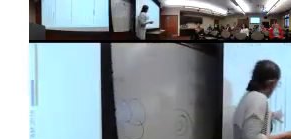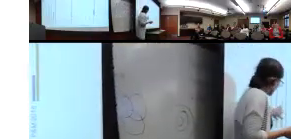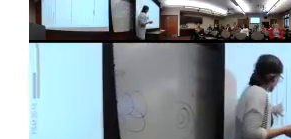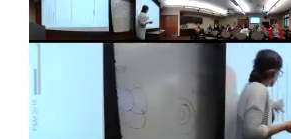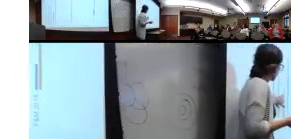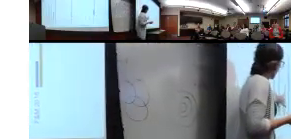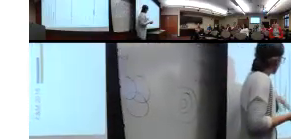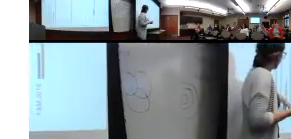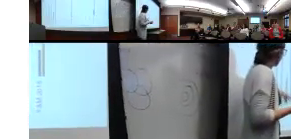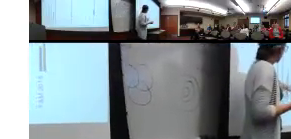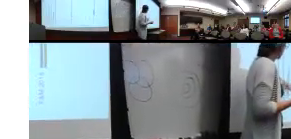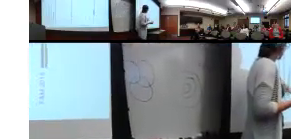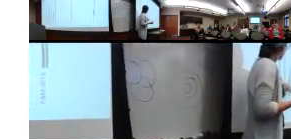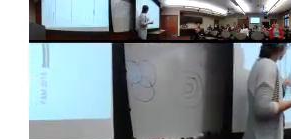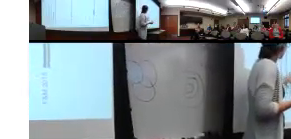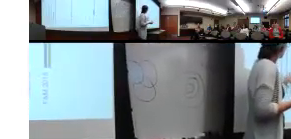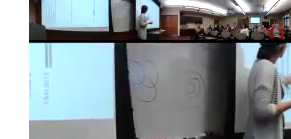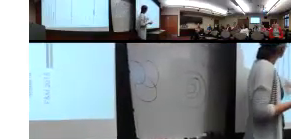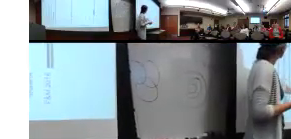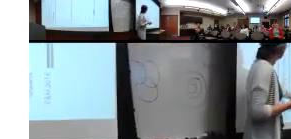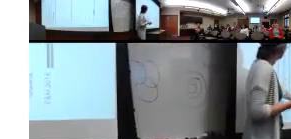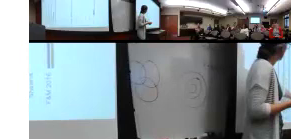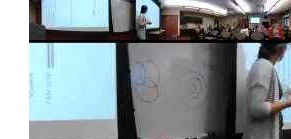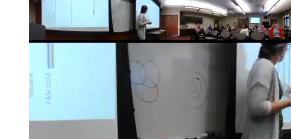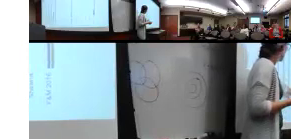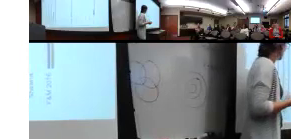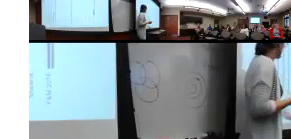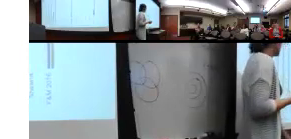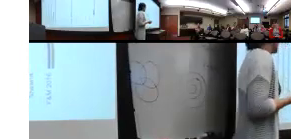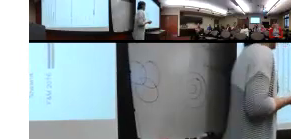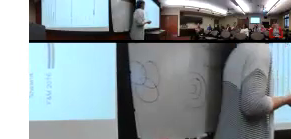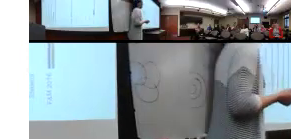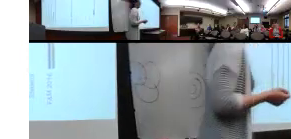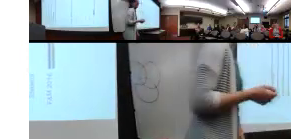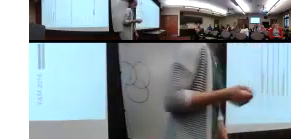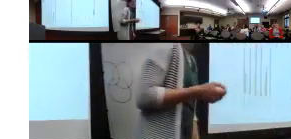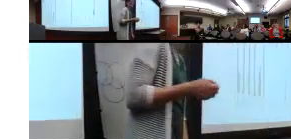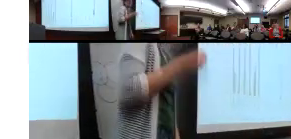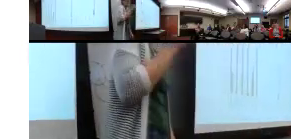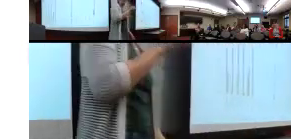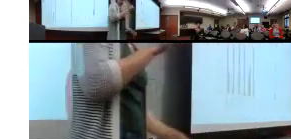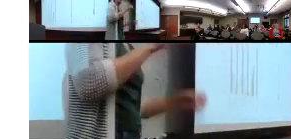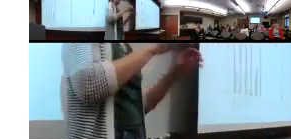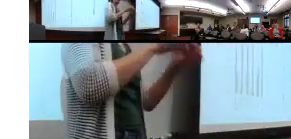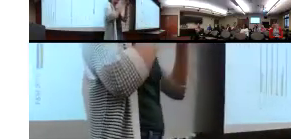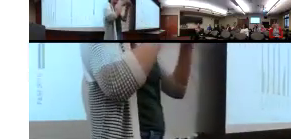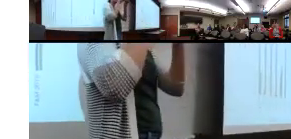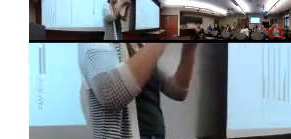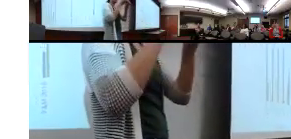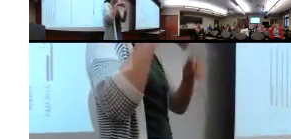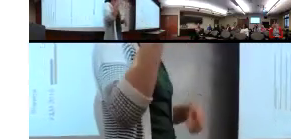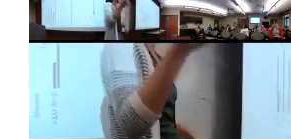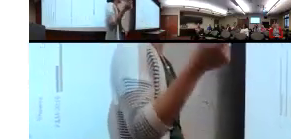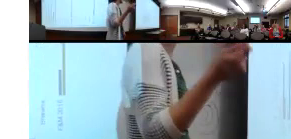She also uses nouns, but it's less frequent than her use of zero and operum. And she also uses classifiers, again, which typically require a